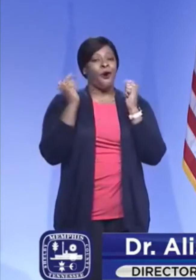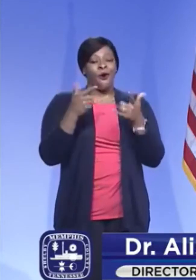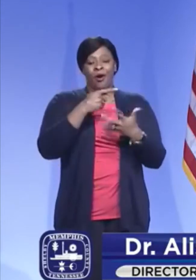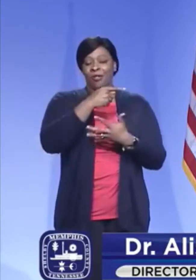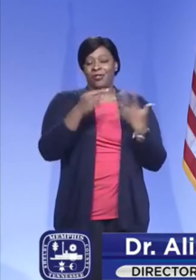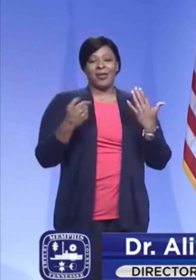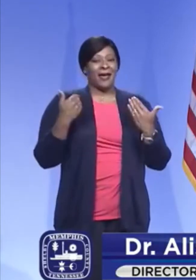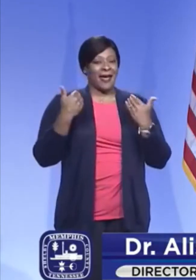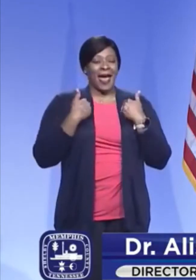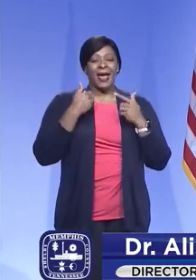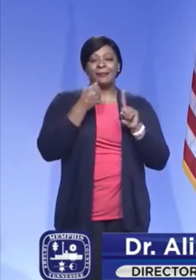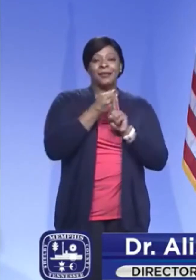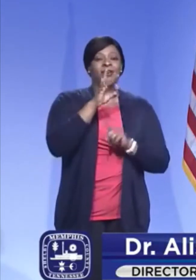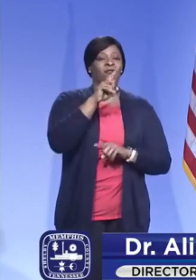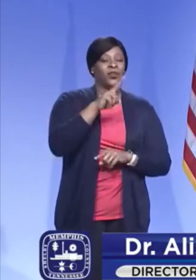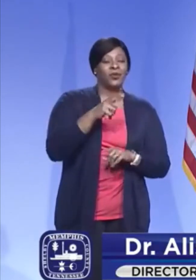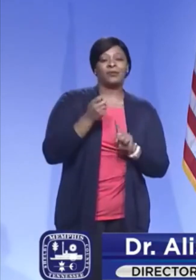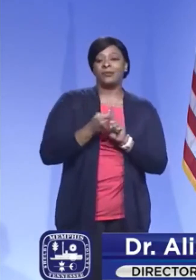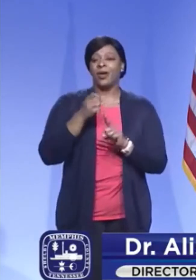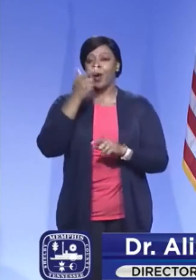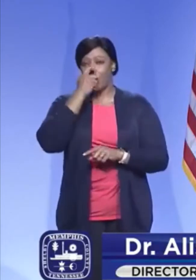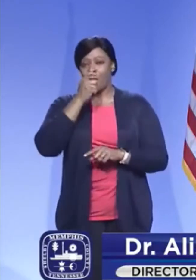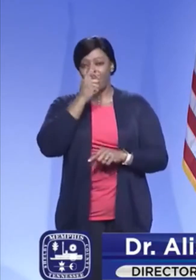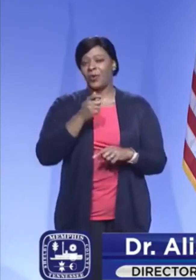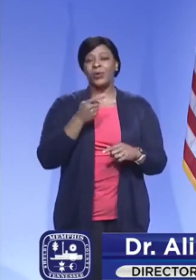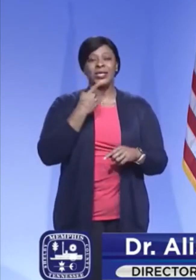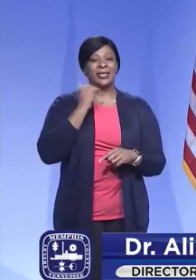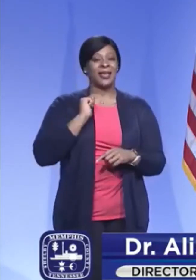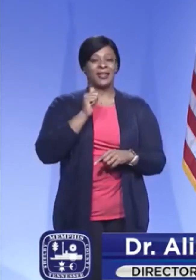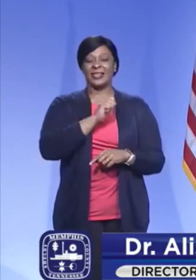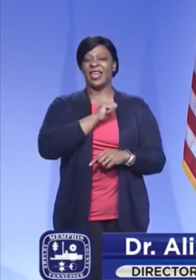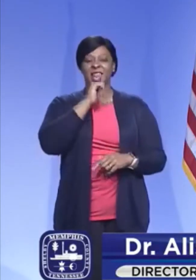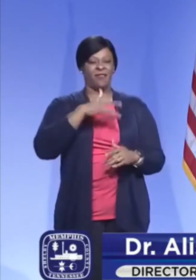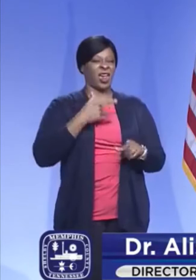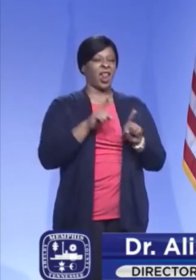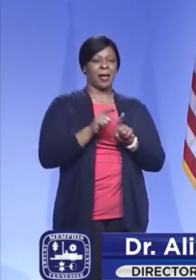us have had the flu or a cold, and we say to ourselves, I'm not feeling like